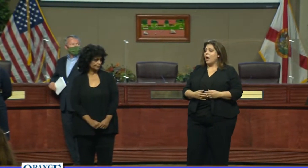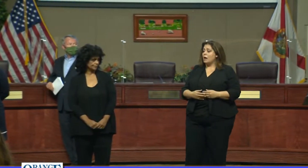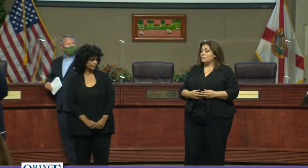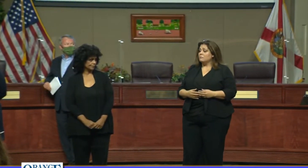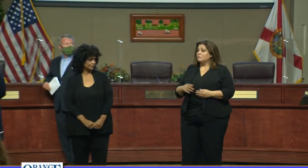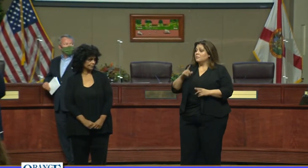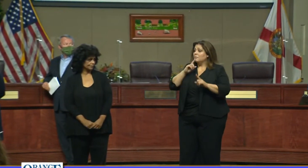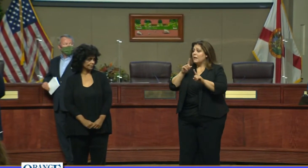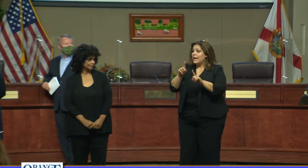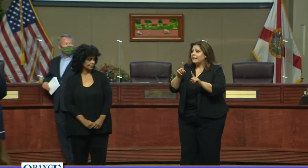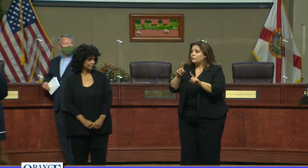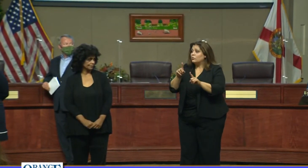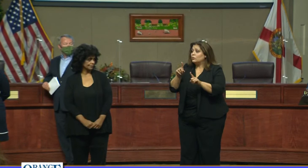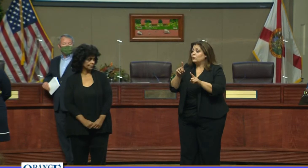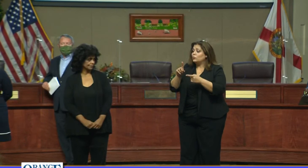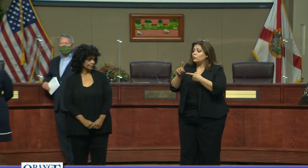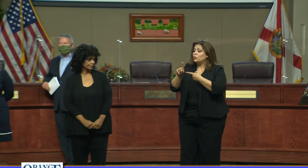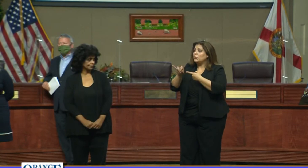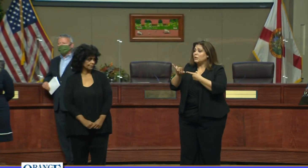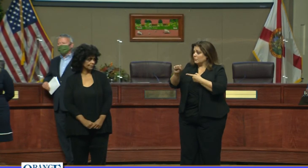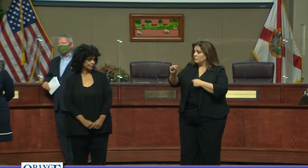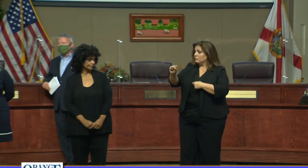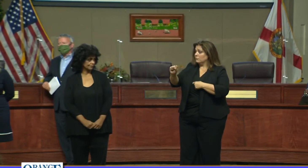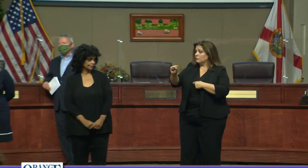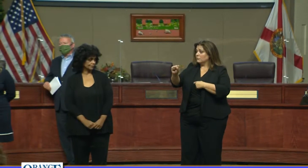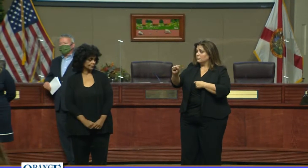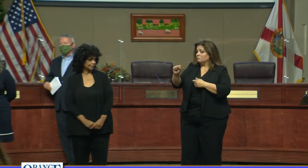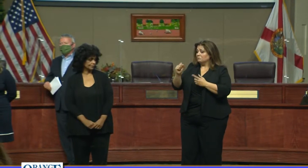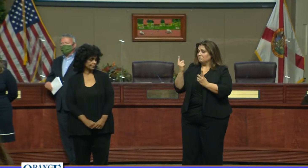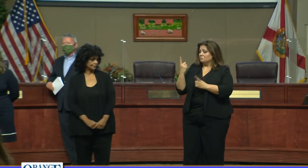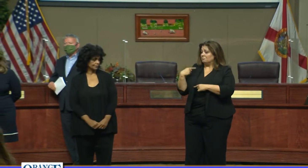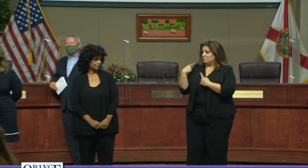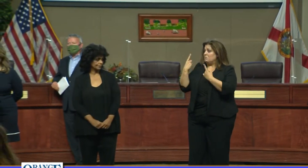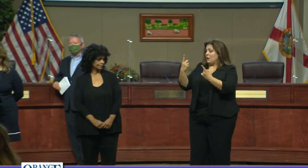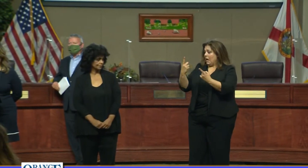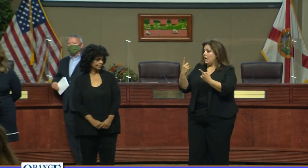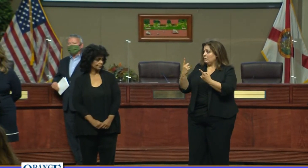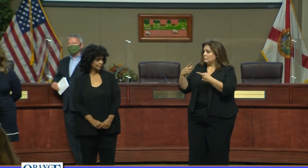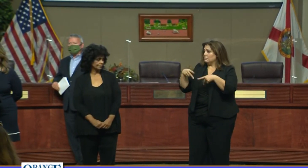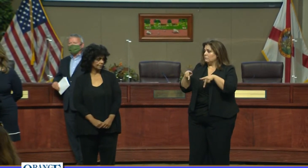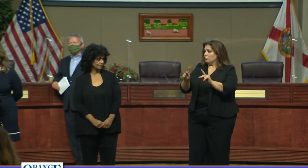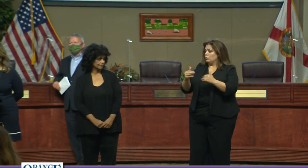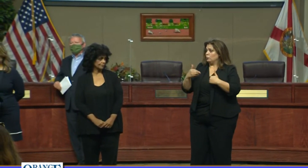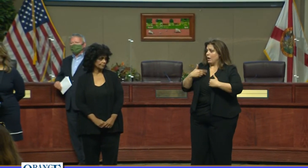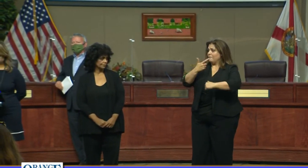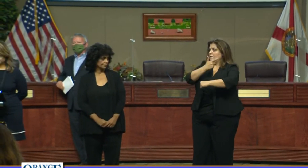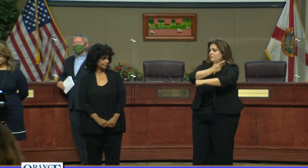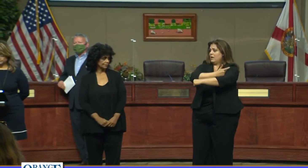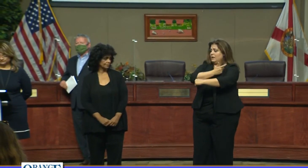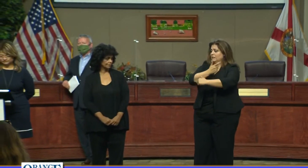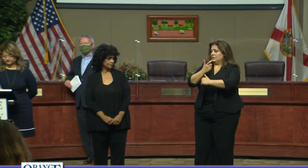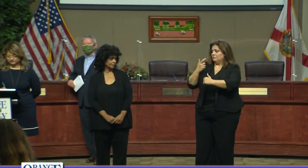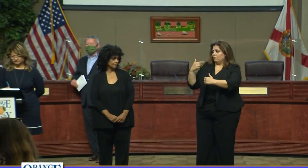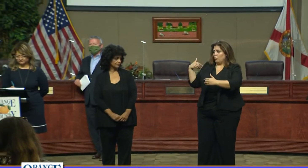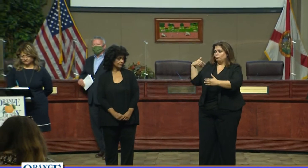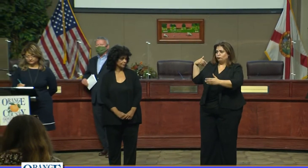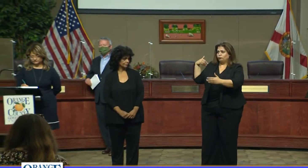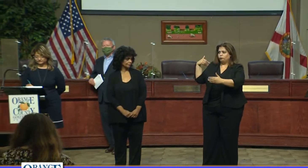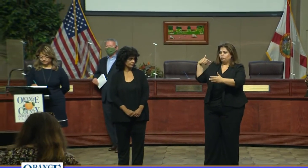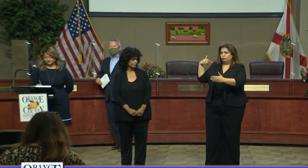The answer to that is yes, and they have been receiving the vaccine for some time